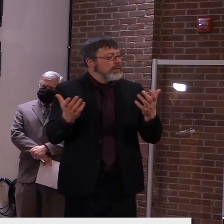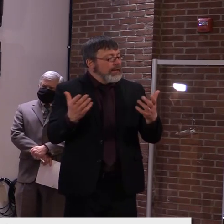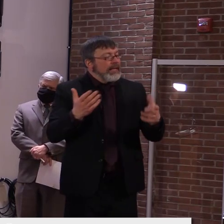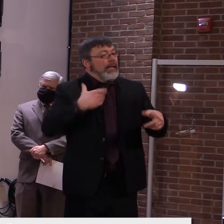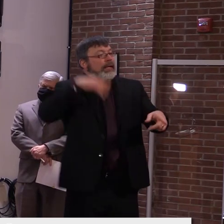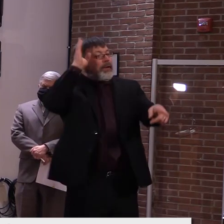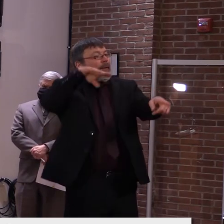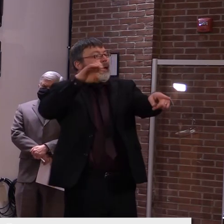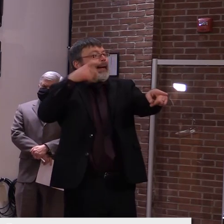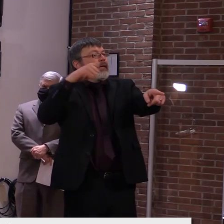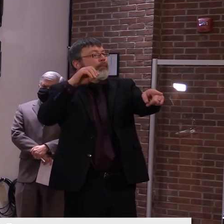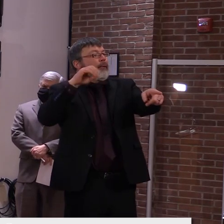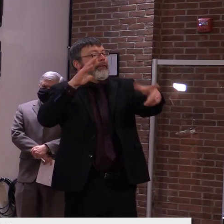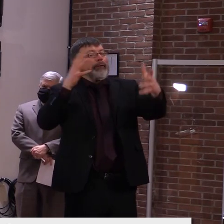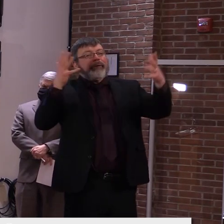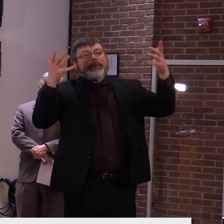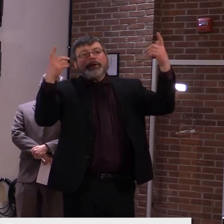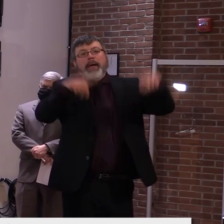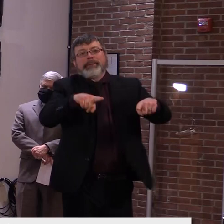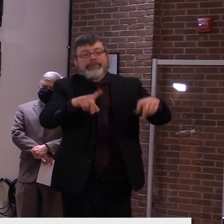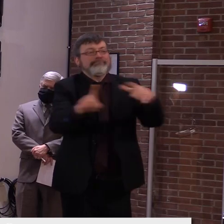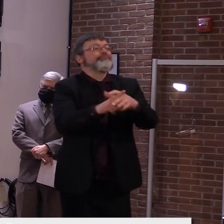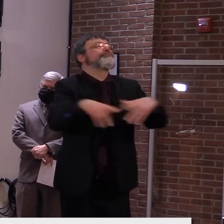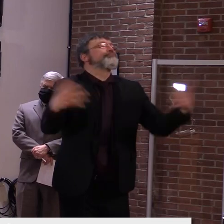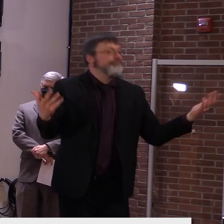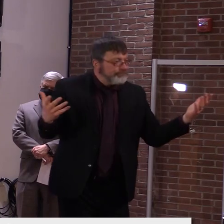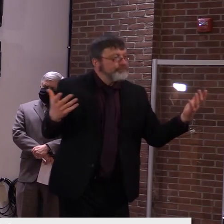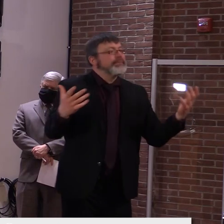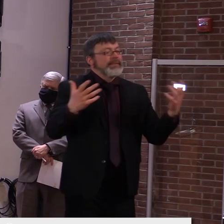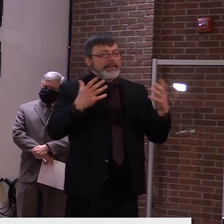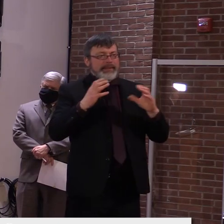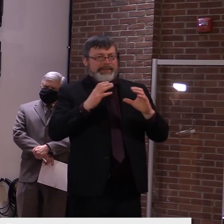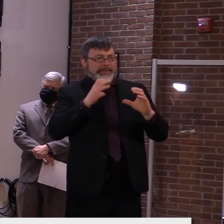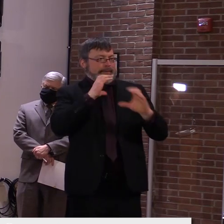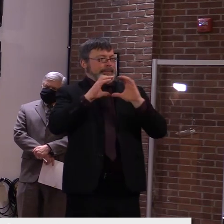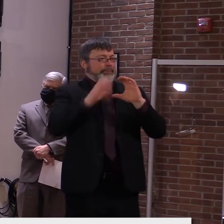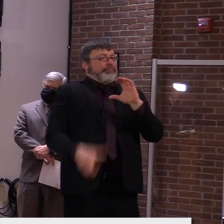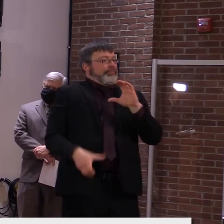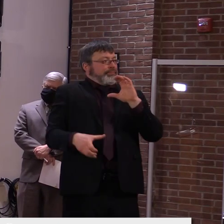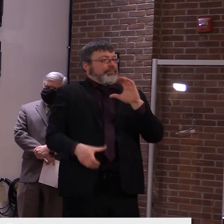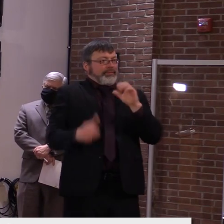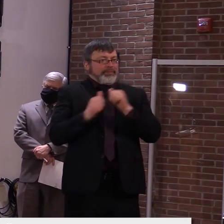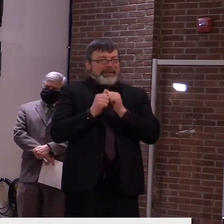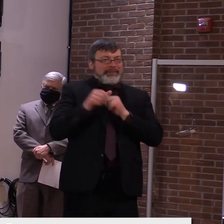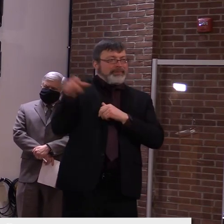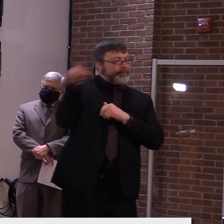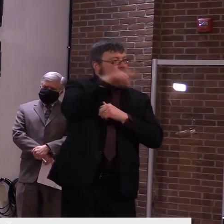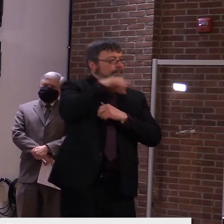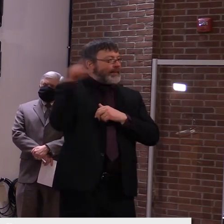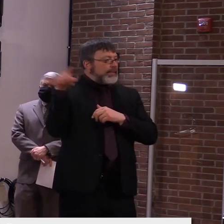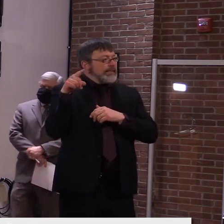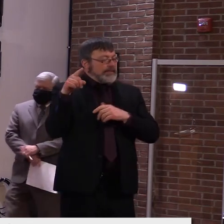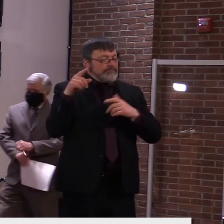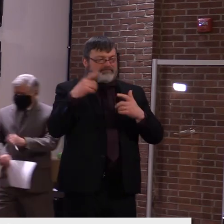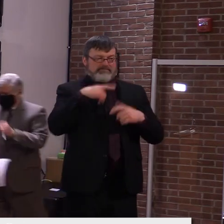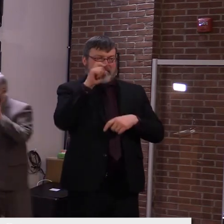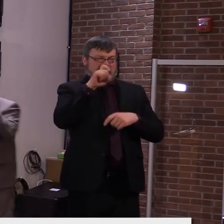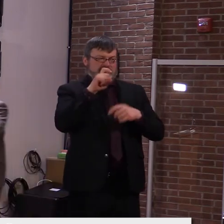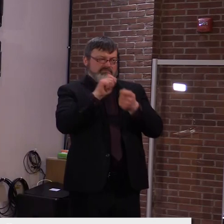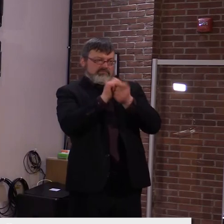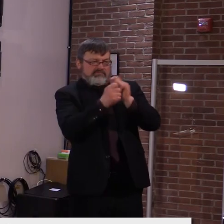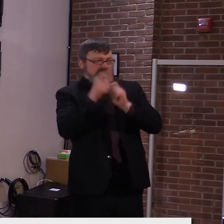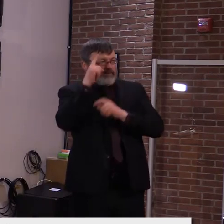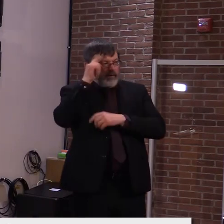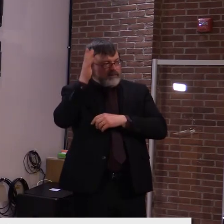We'll be opening up a conversation with the VA so that we better coordinate. But this was not our initiative. Secretary